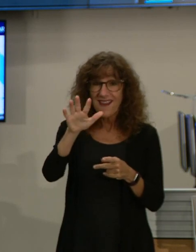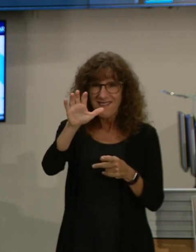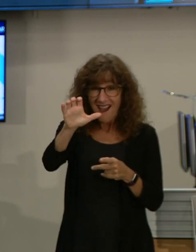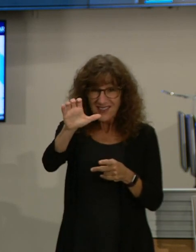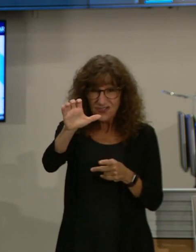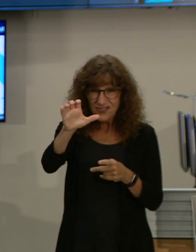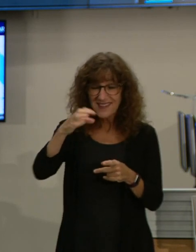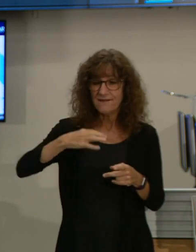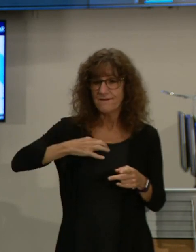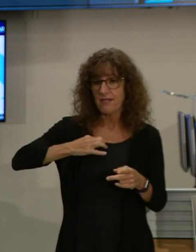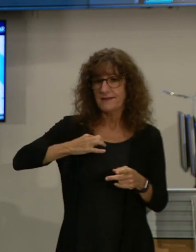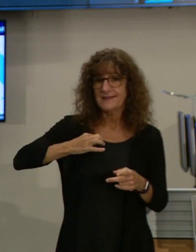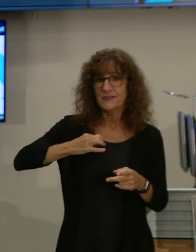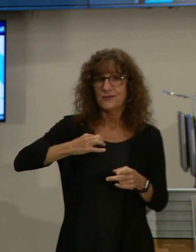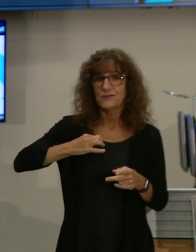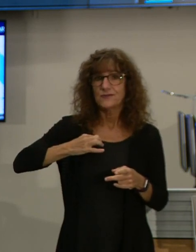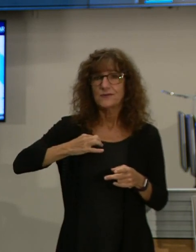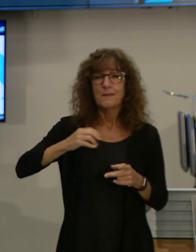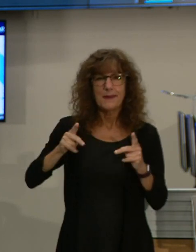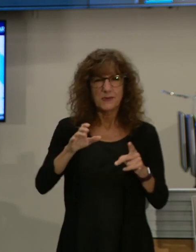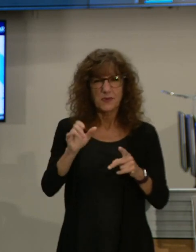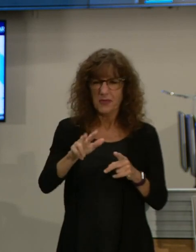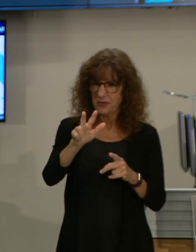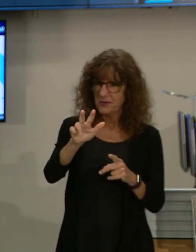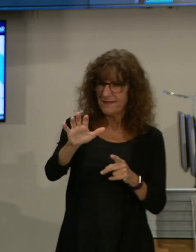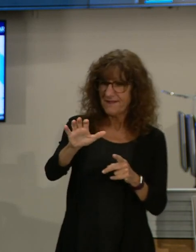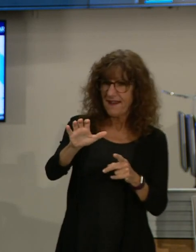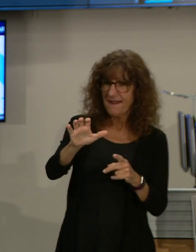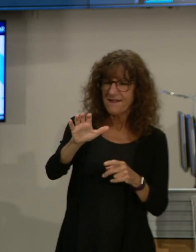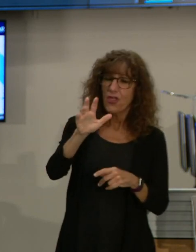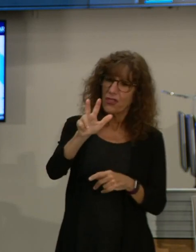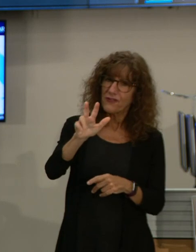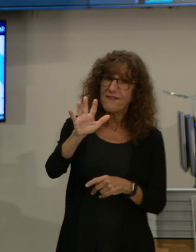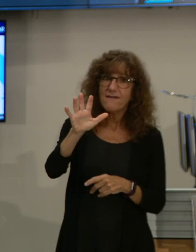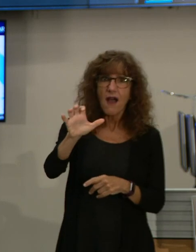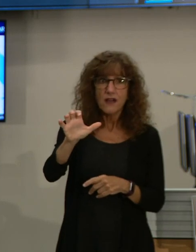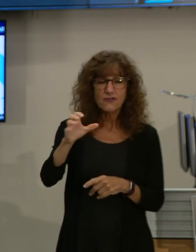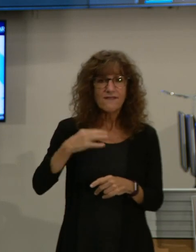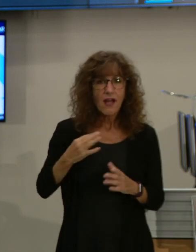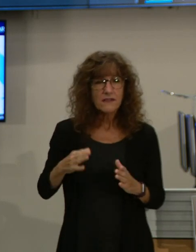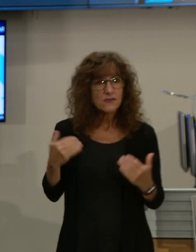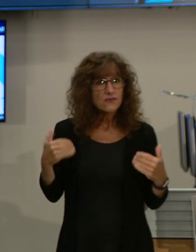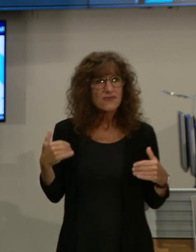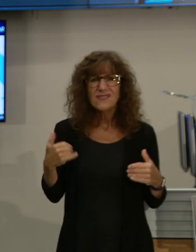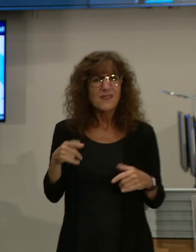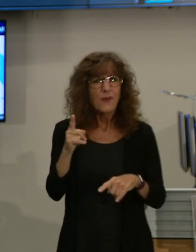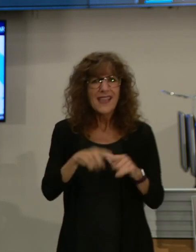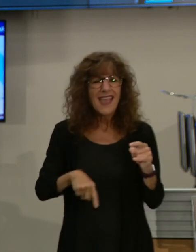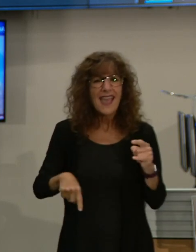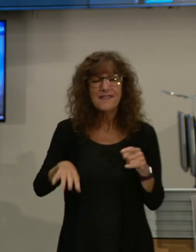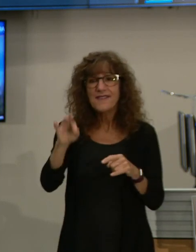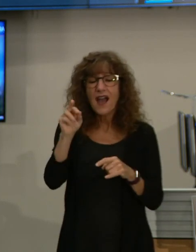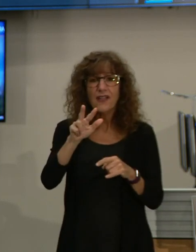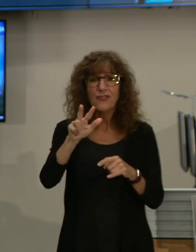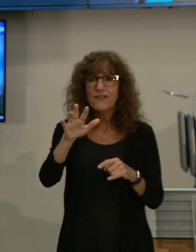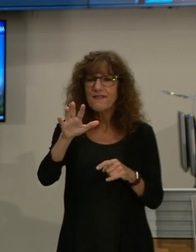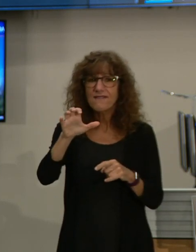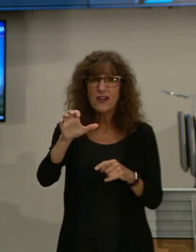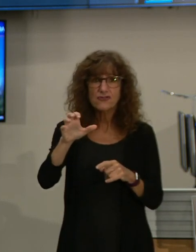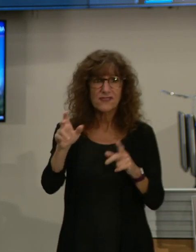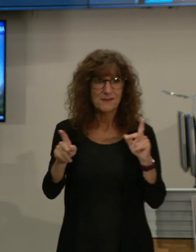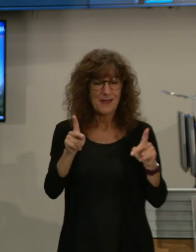3,500 volunteers to do that. 3,500 volunteers. And that's just something that we're not going to be able to do in the middle of a